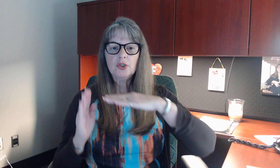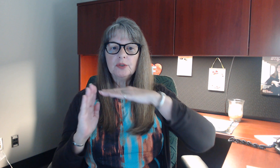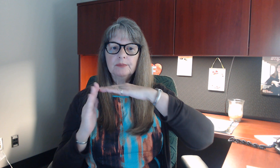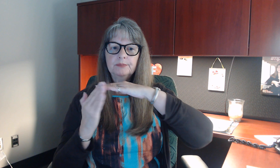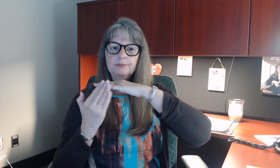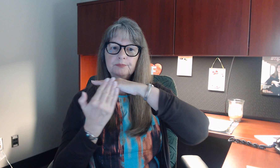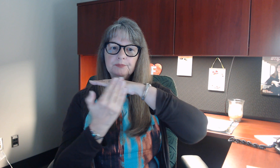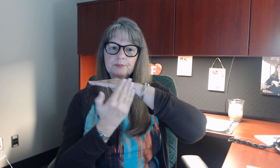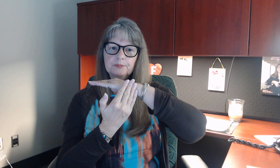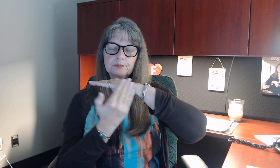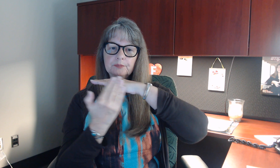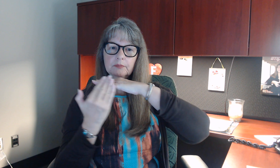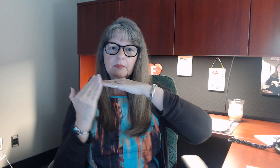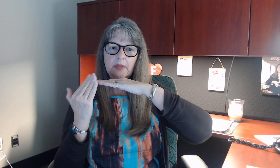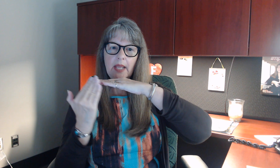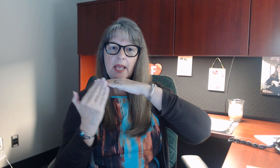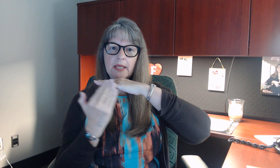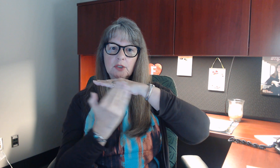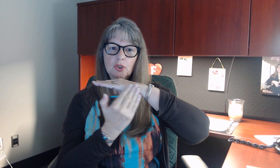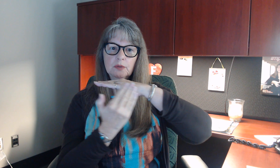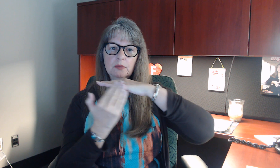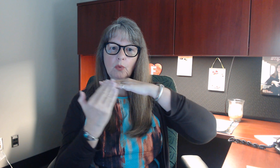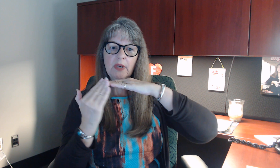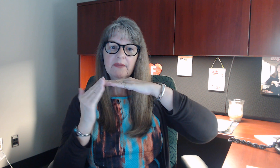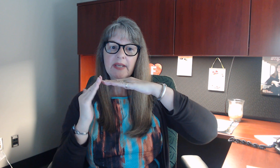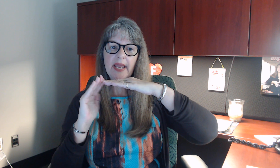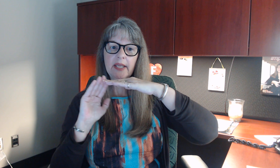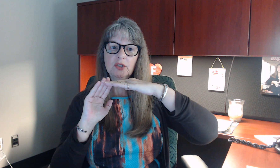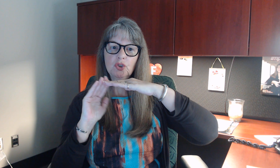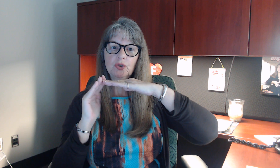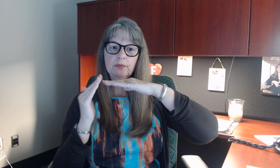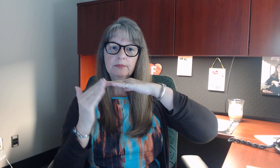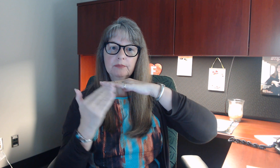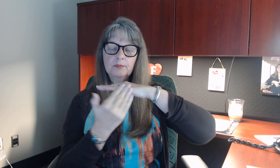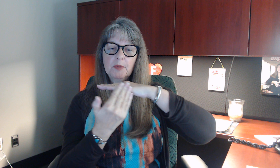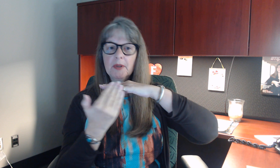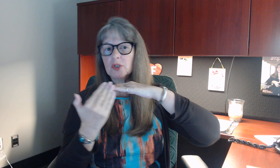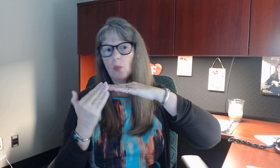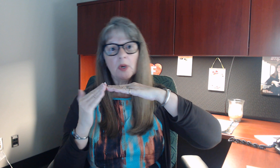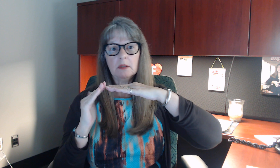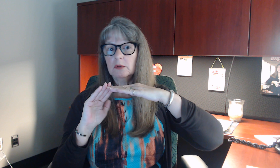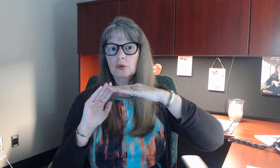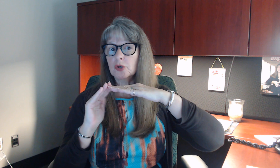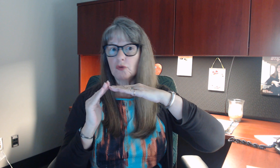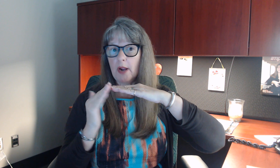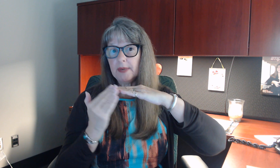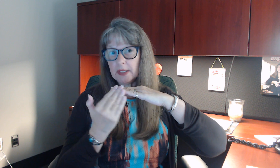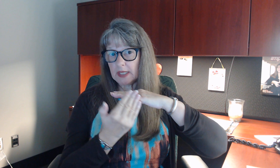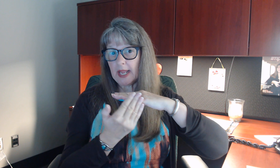Edge, the edge, or even edge. Depends on what you're describing as an